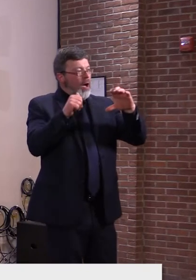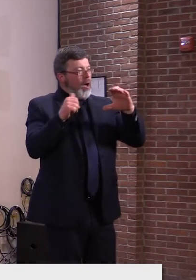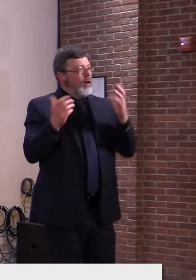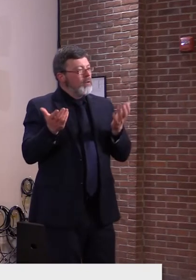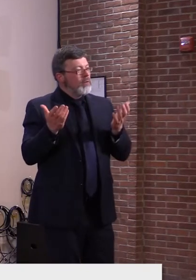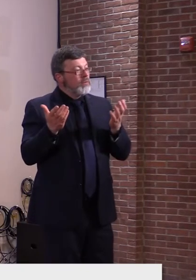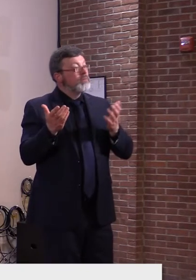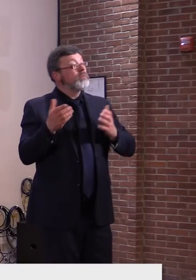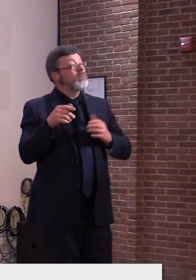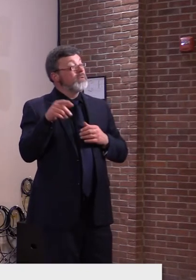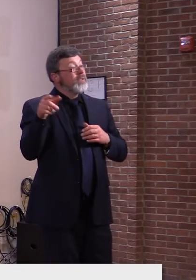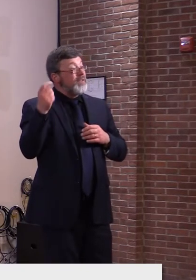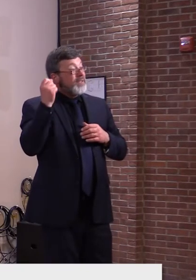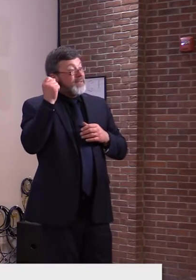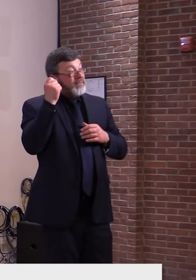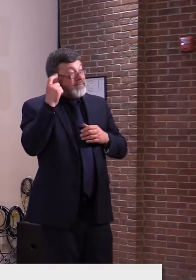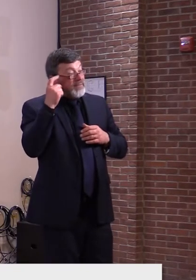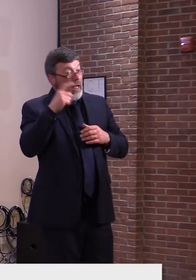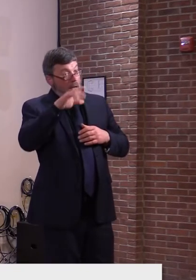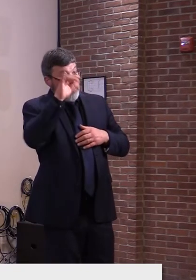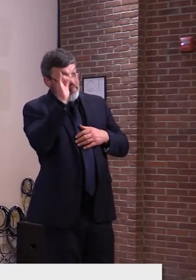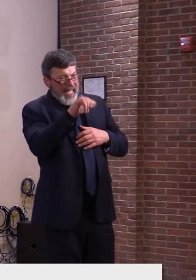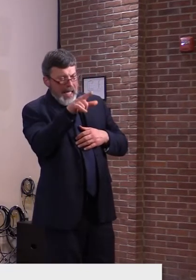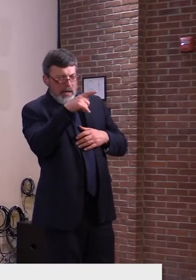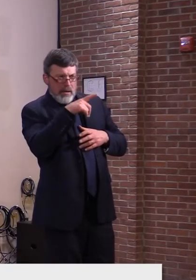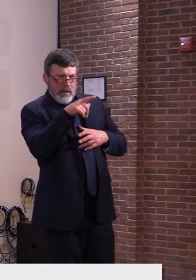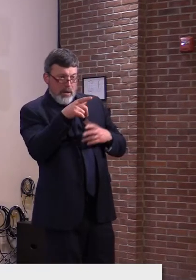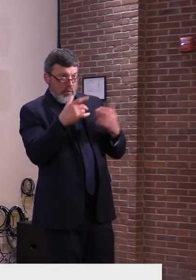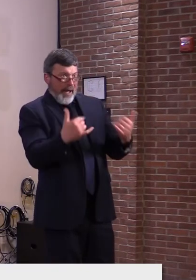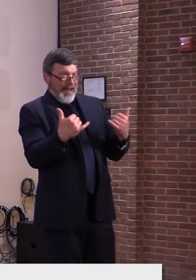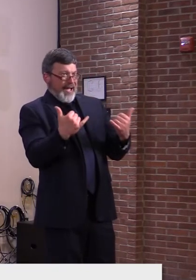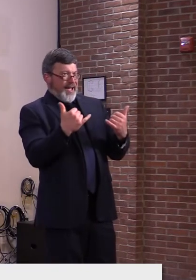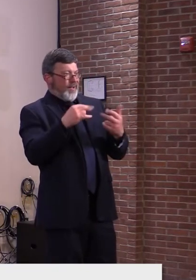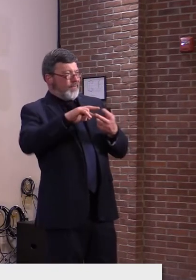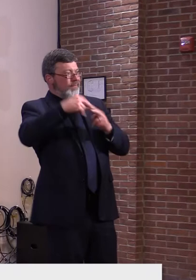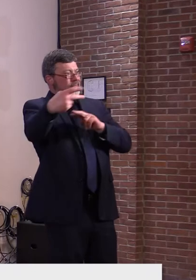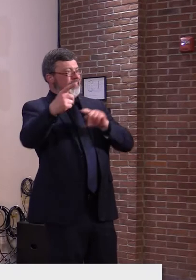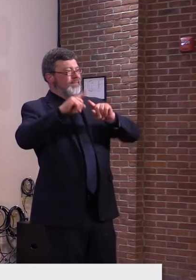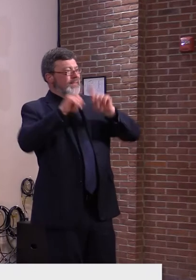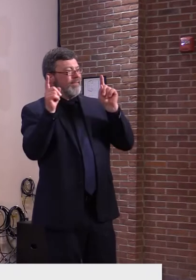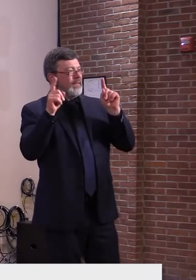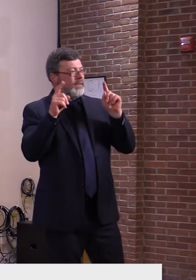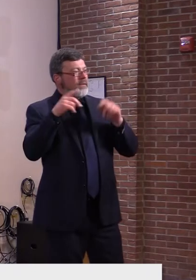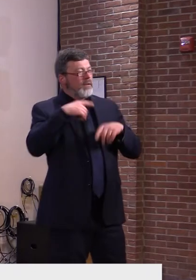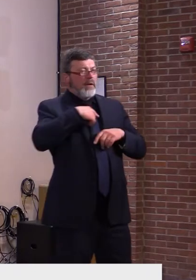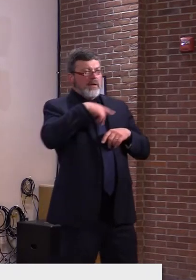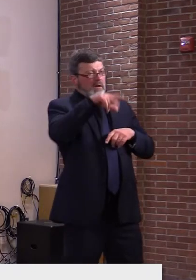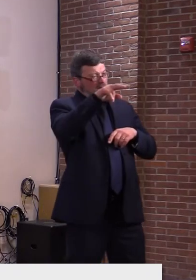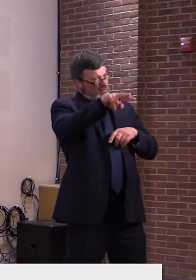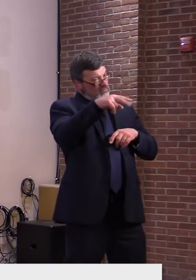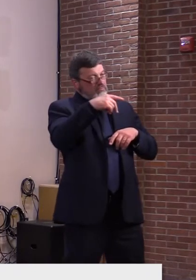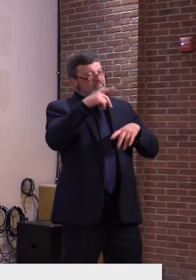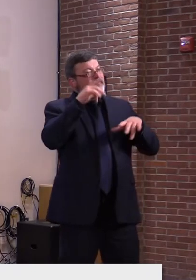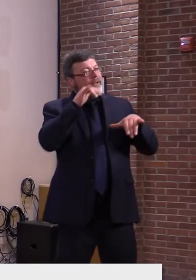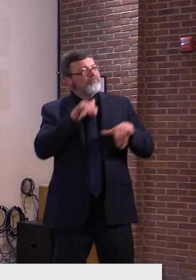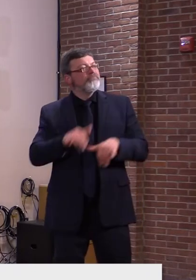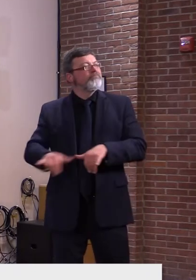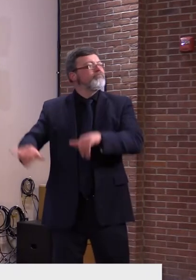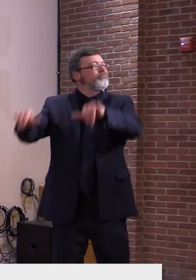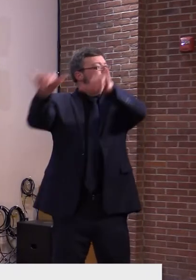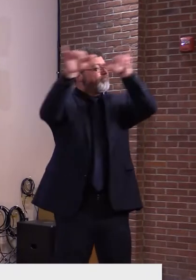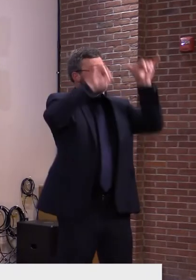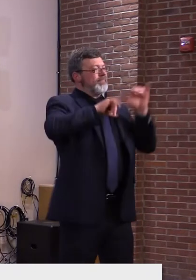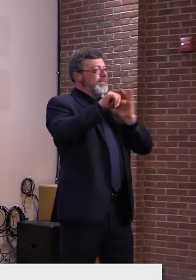on the data these days, because every state is reporting differently. Take right across the river in New Hampshire, for